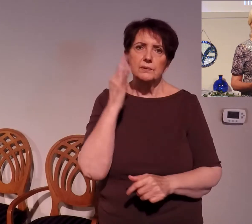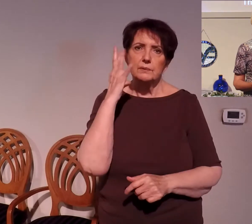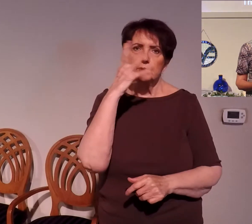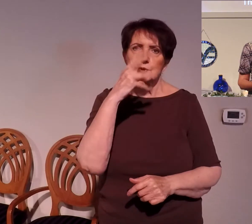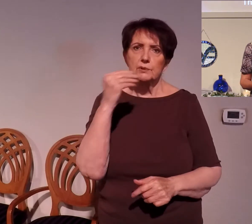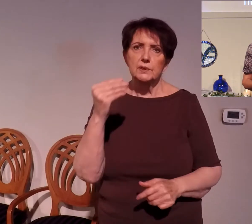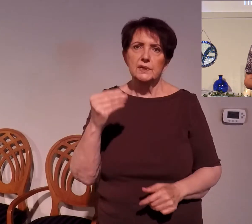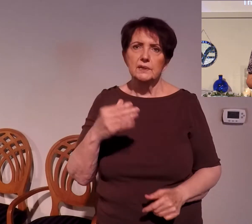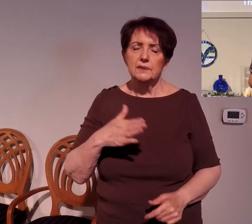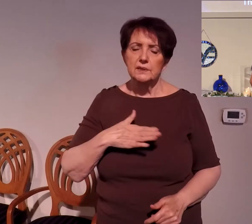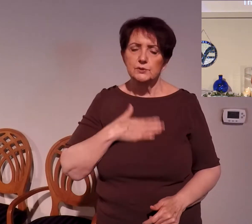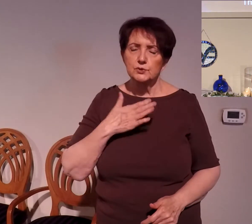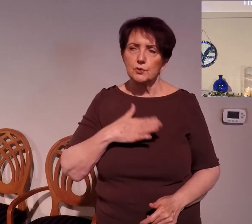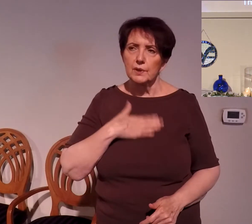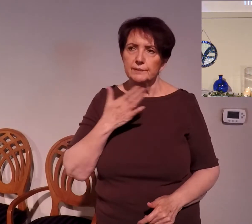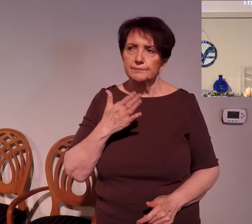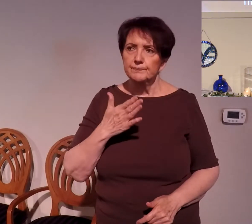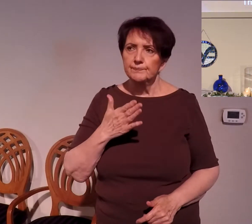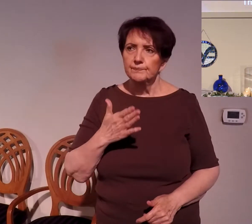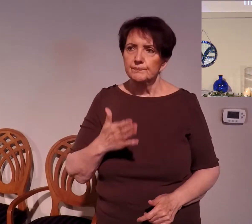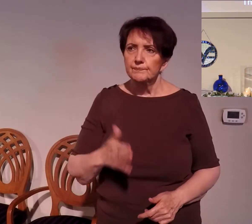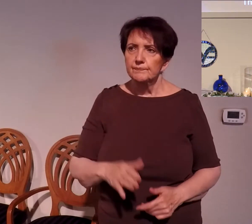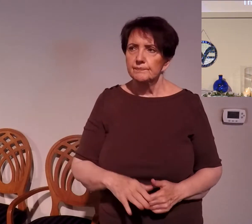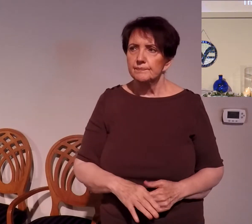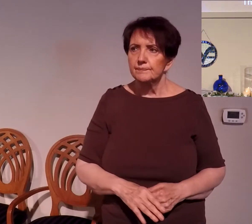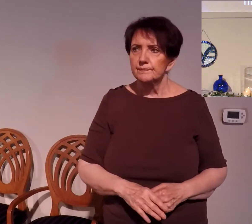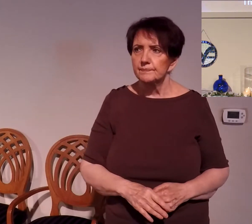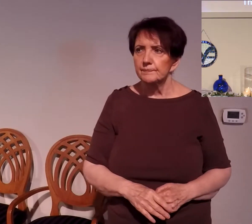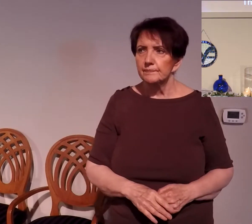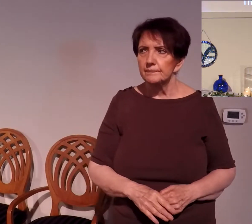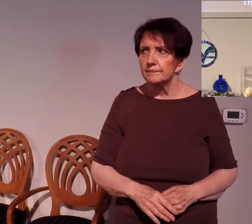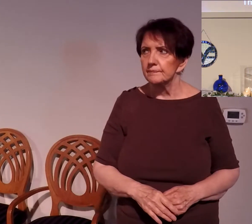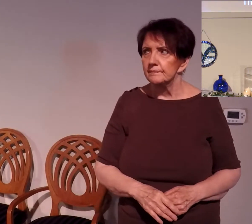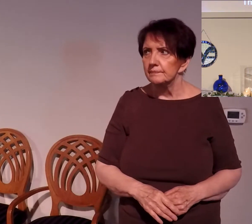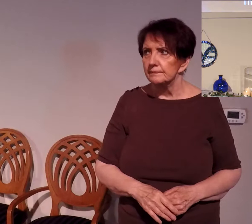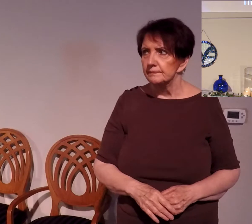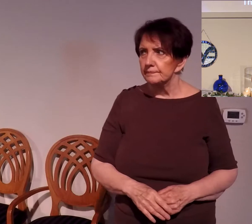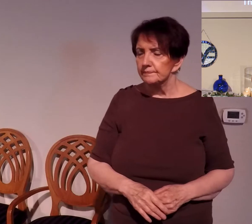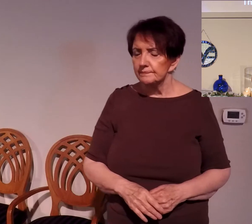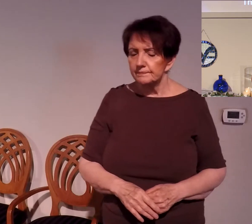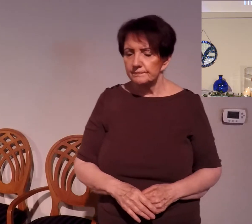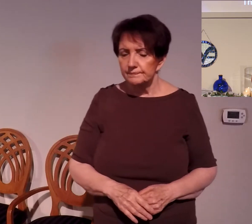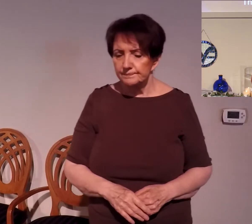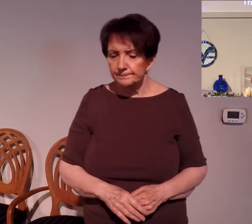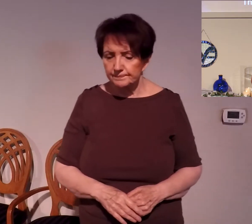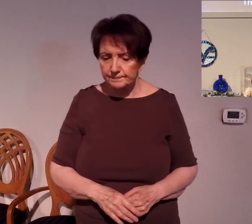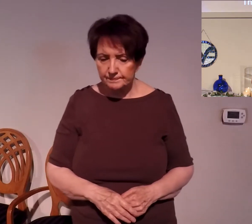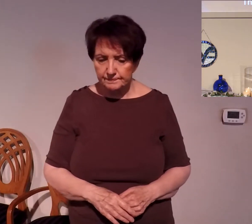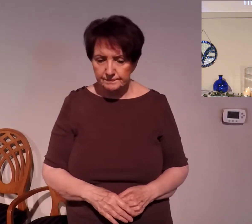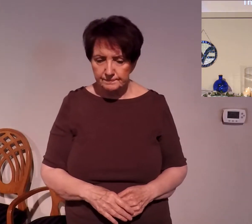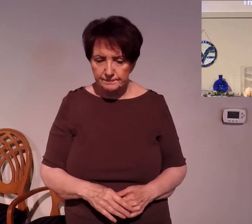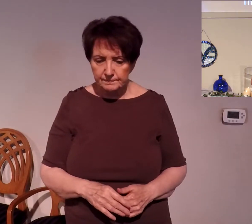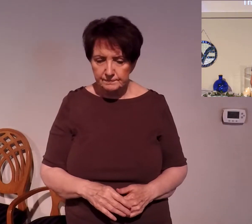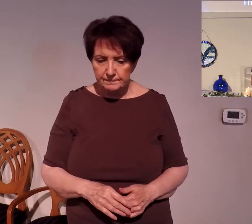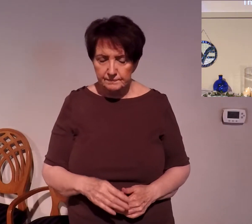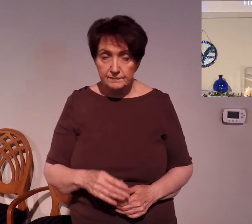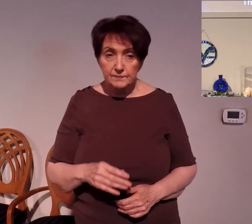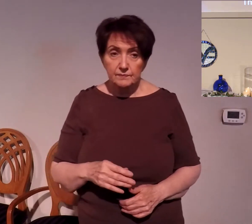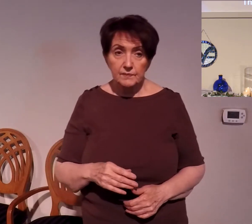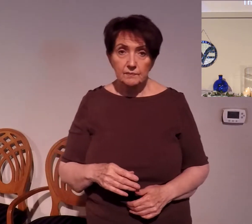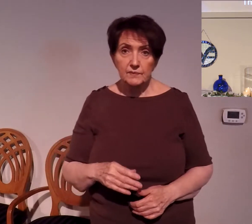power, beauty, joy. if we contemplate